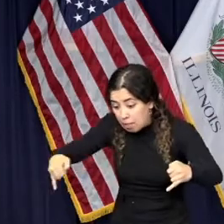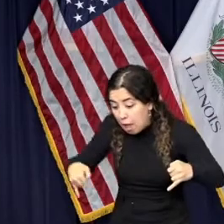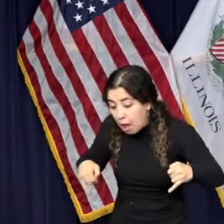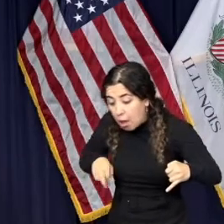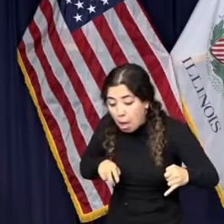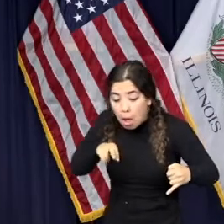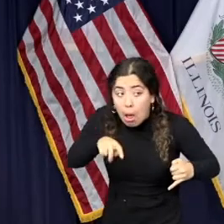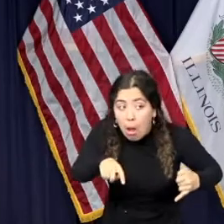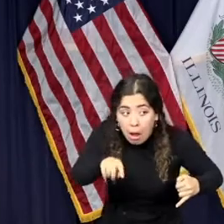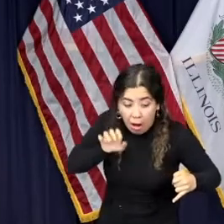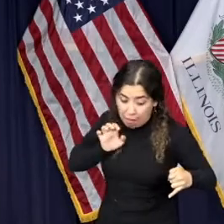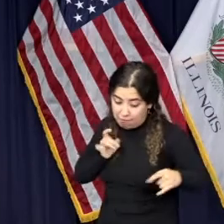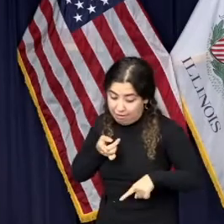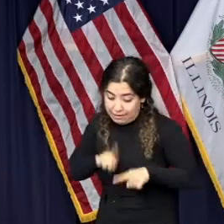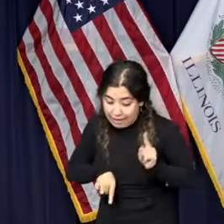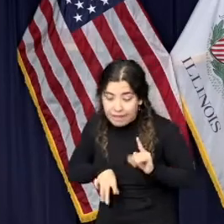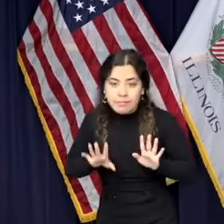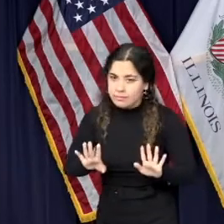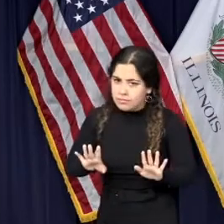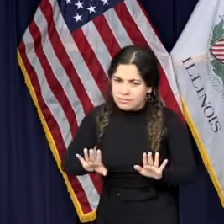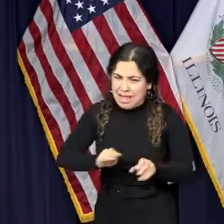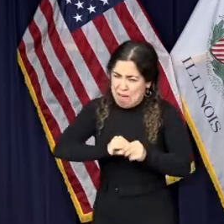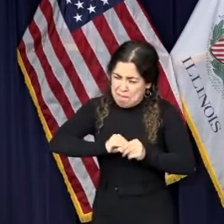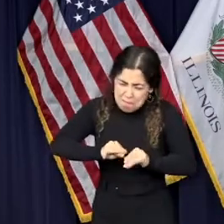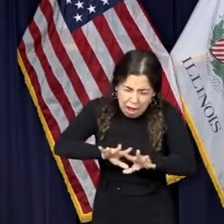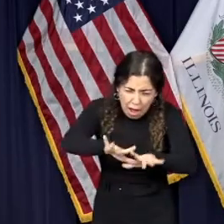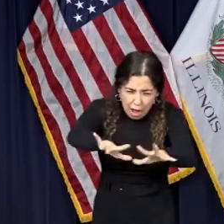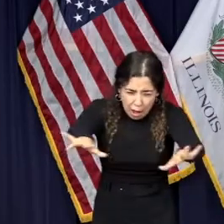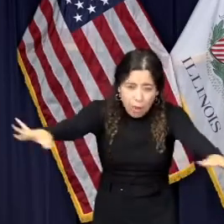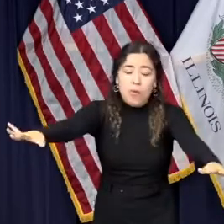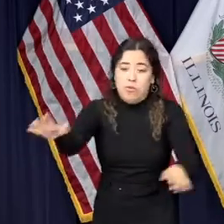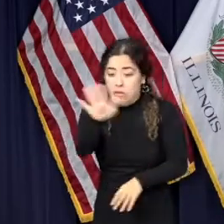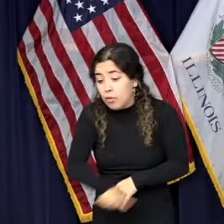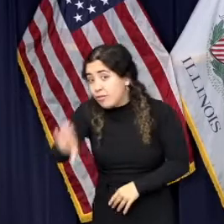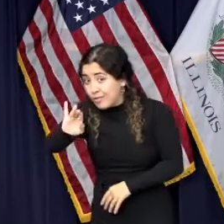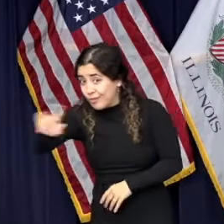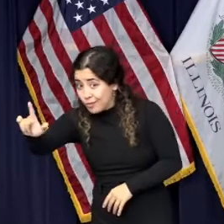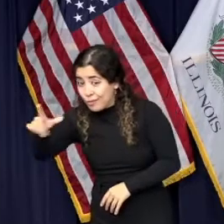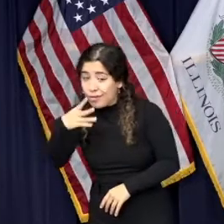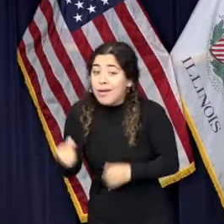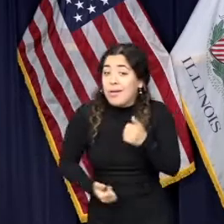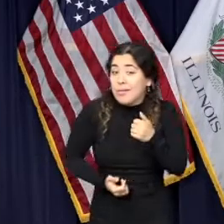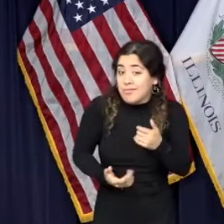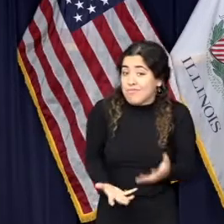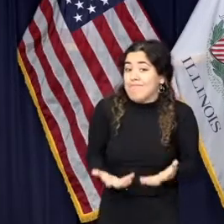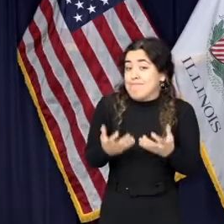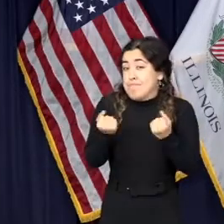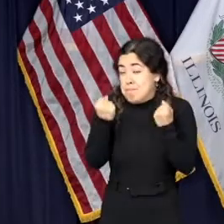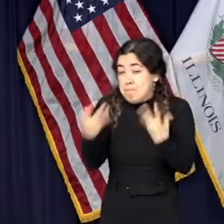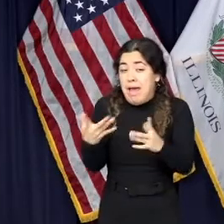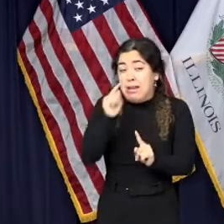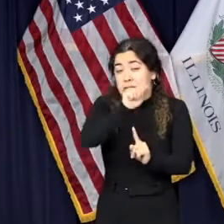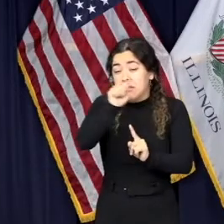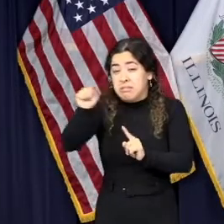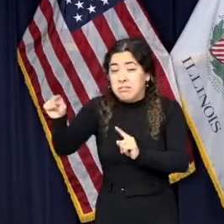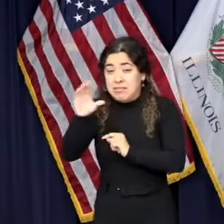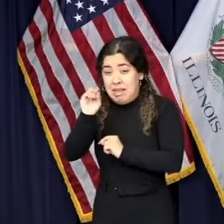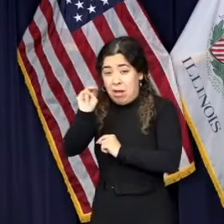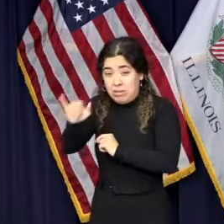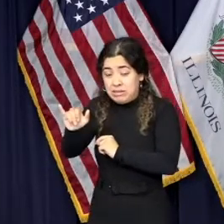borders. The virus is spreading throughout Illinois, and more counties are heading into a warning level